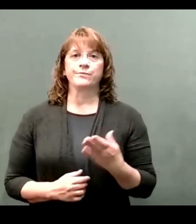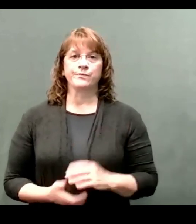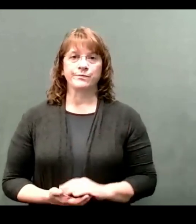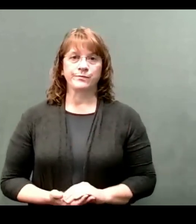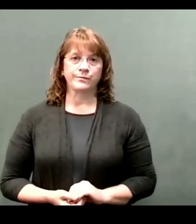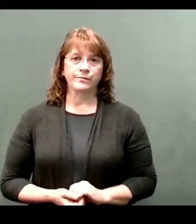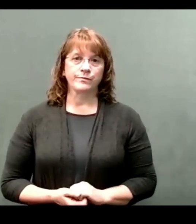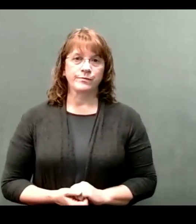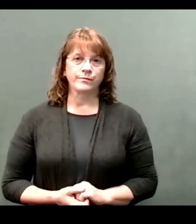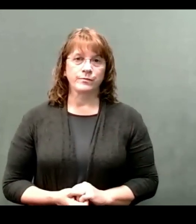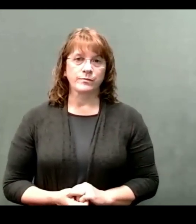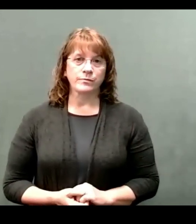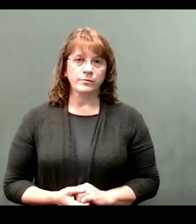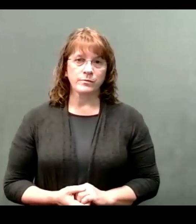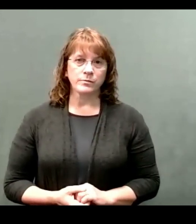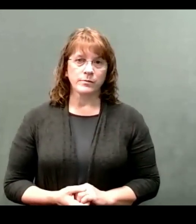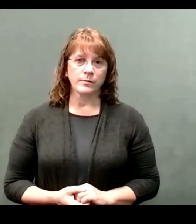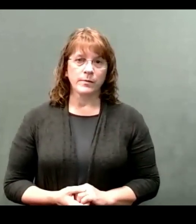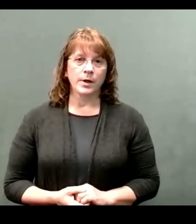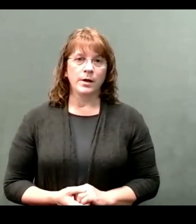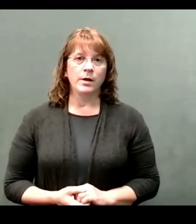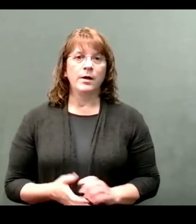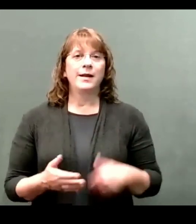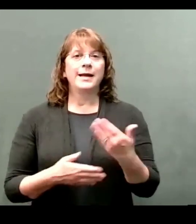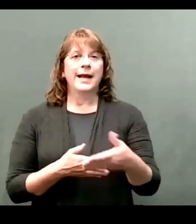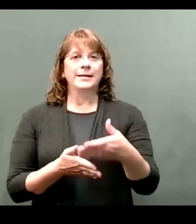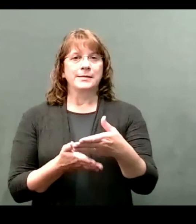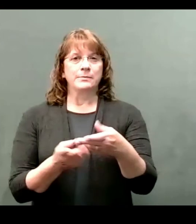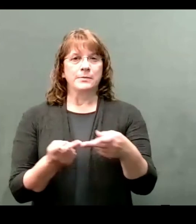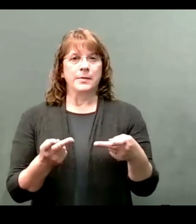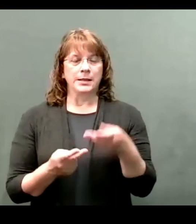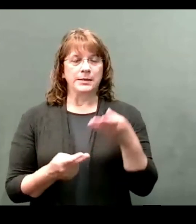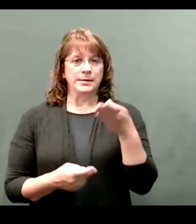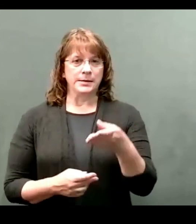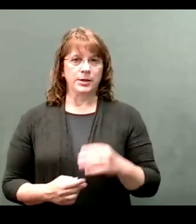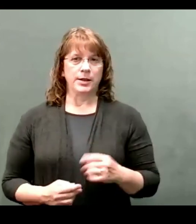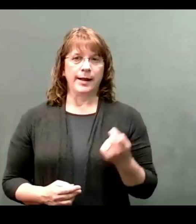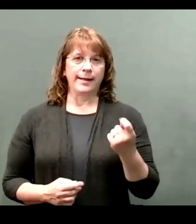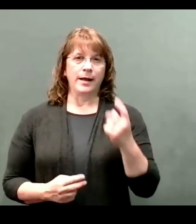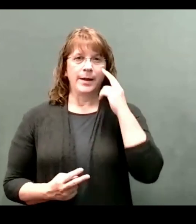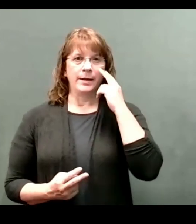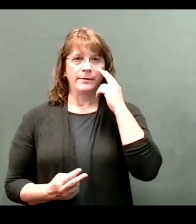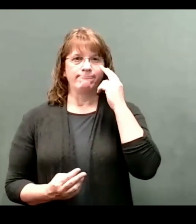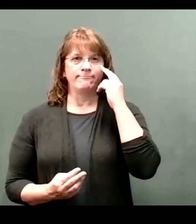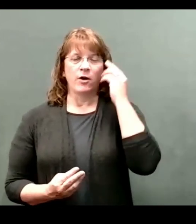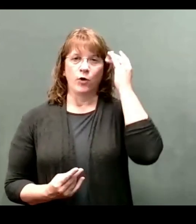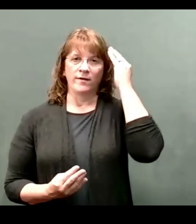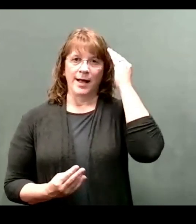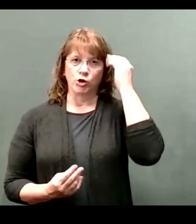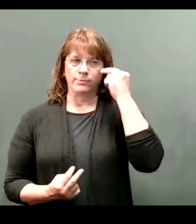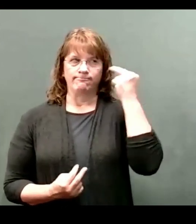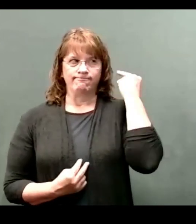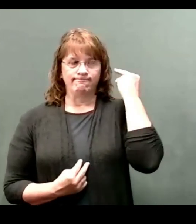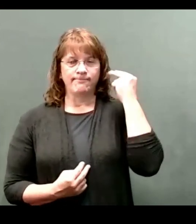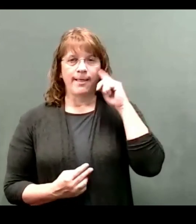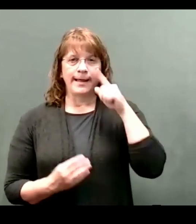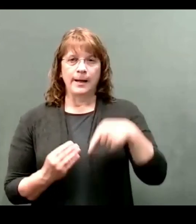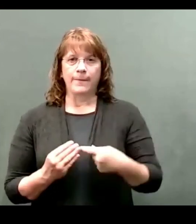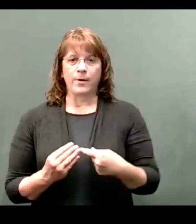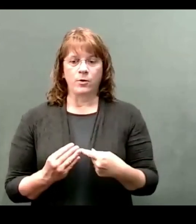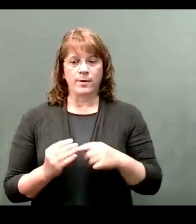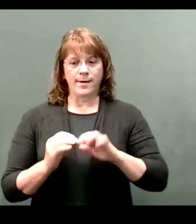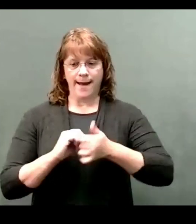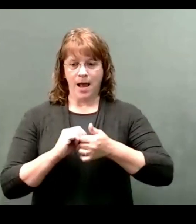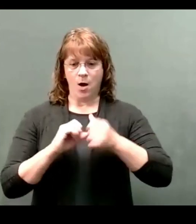Okay, so this next place here is a little bit of reflection, right? This is where we get to think a little bit more